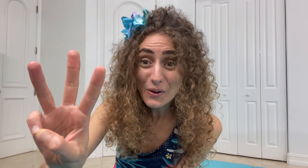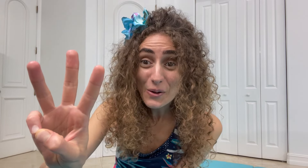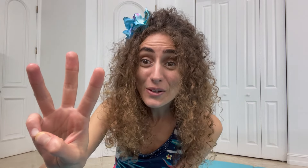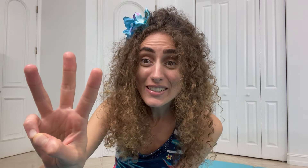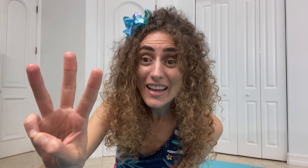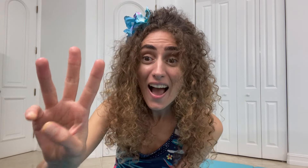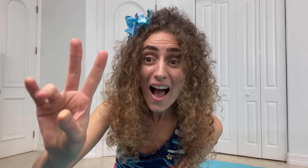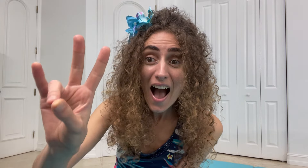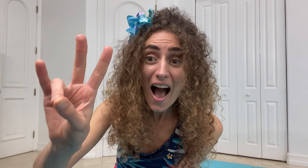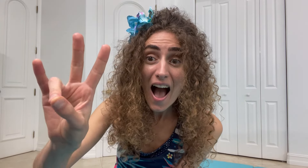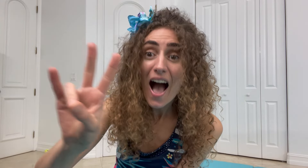6 years old.